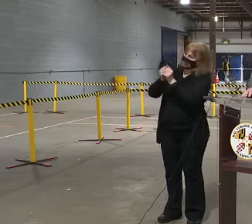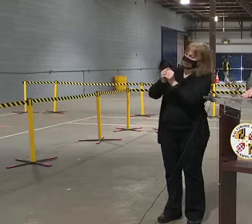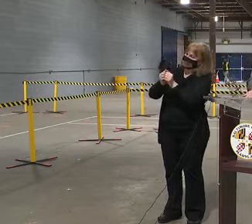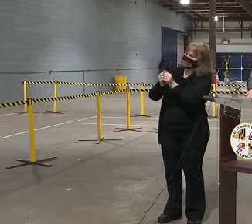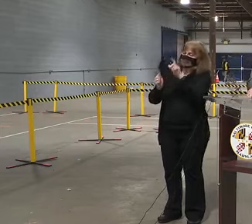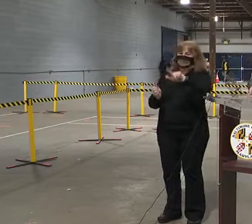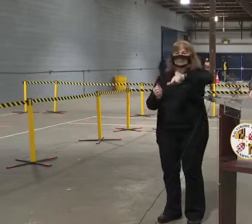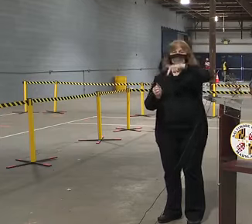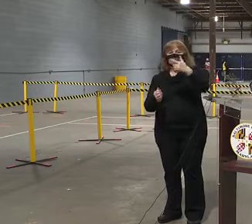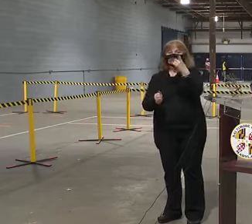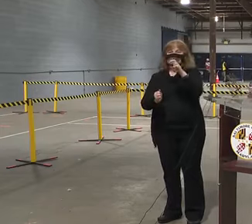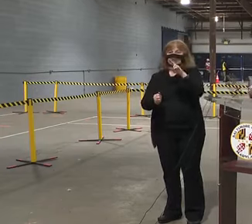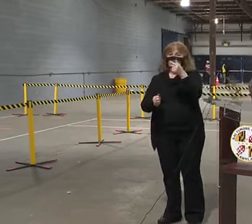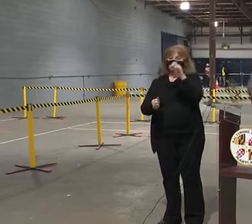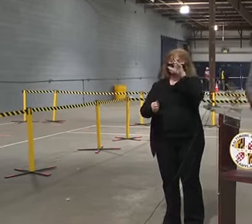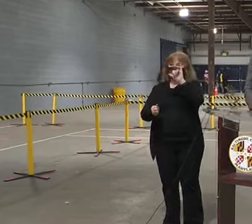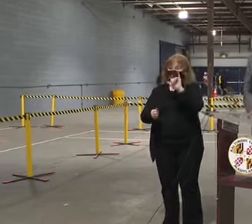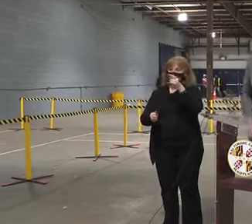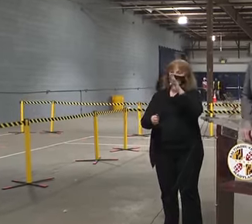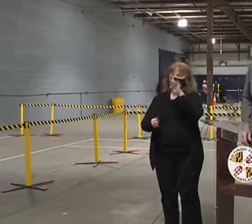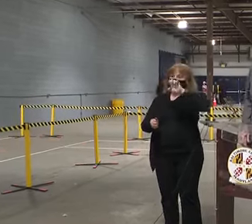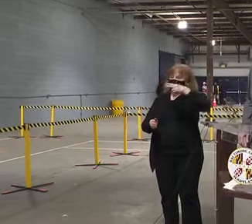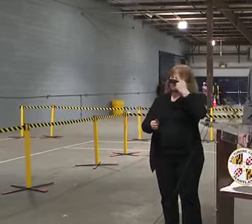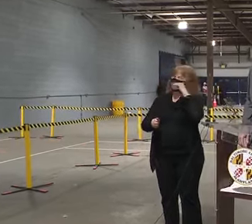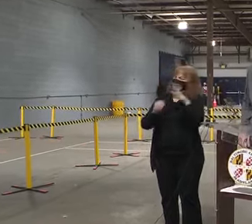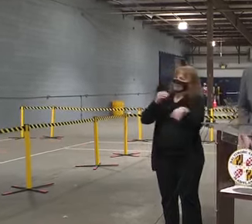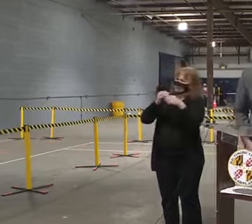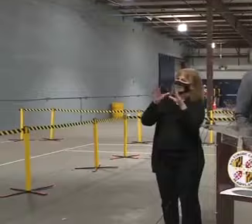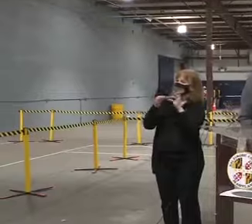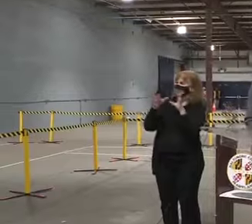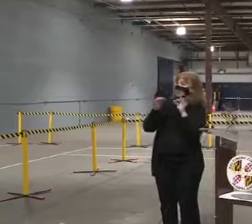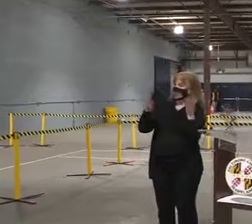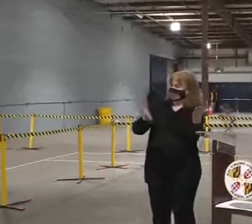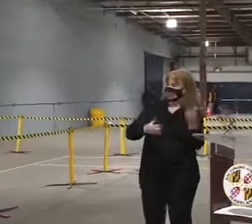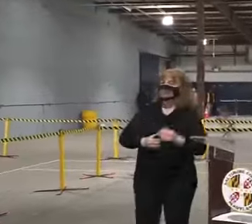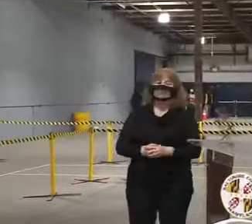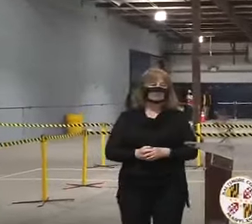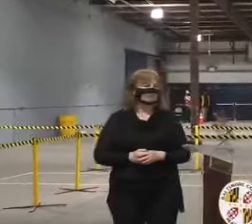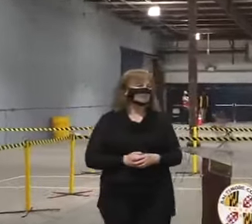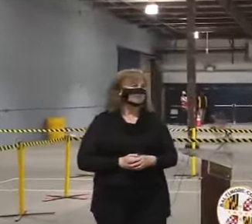that, I'll turn things over to Dr. Gregory Branch for a few additional remarks.